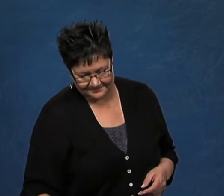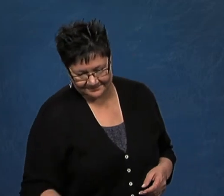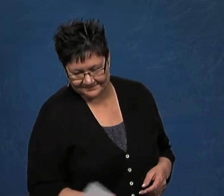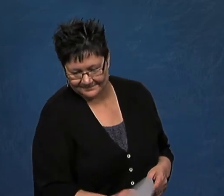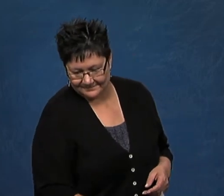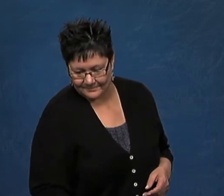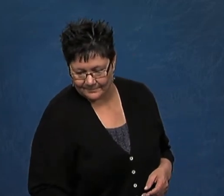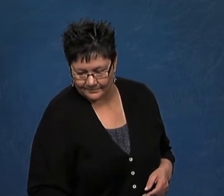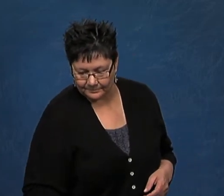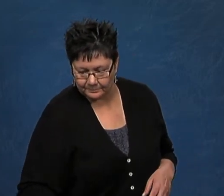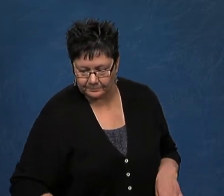involved.